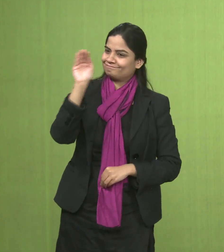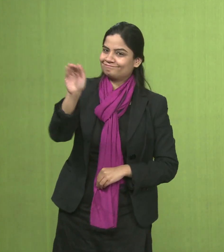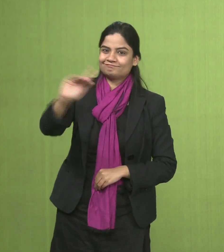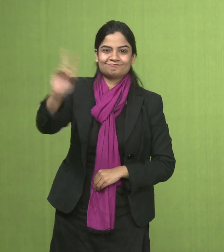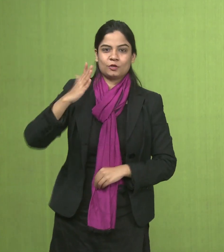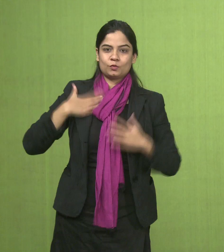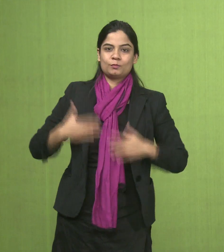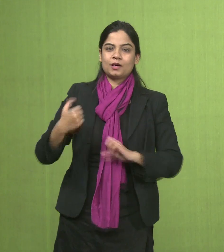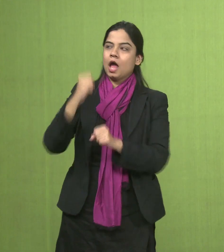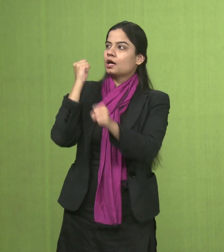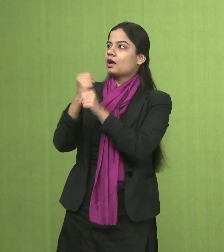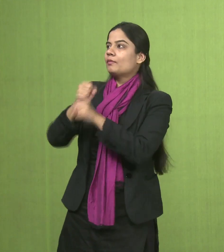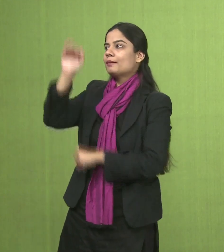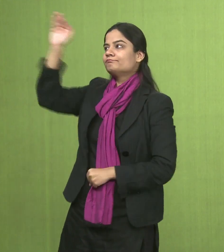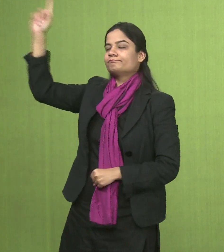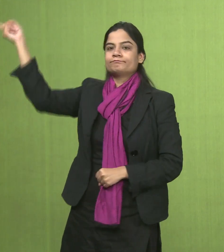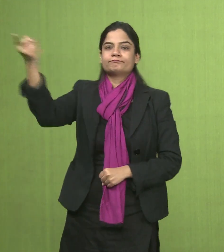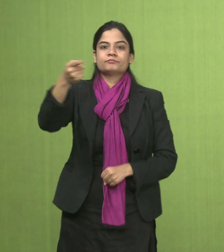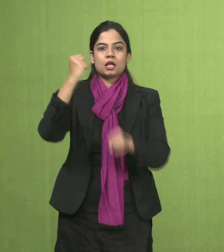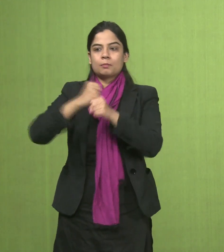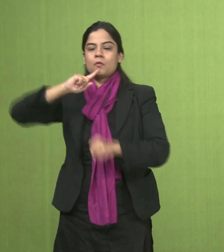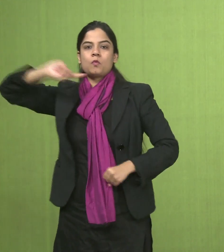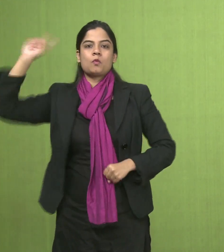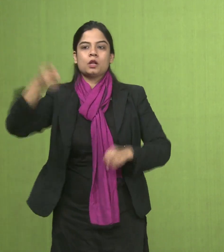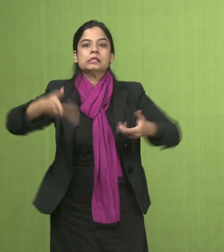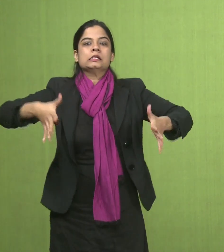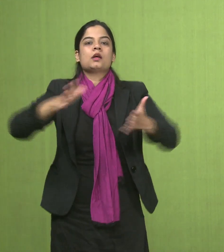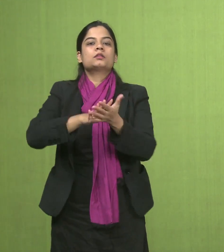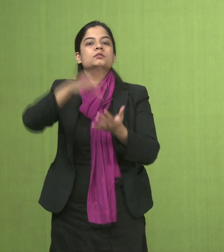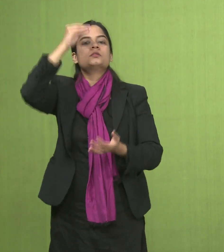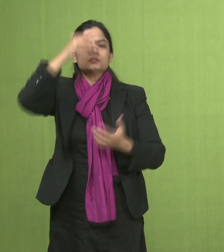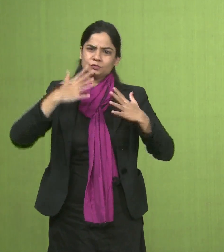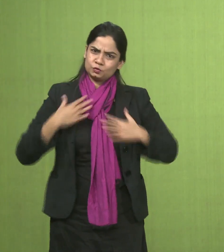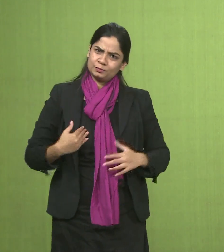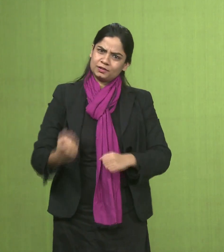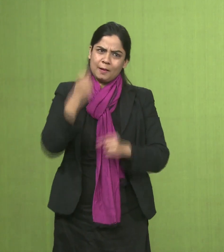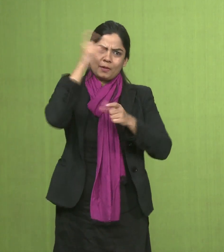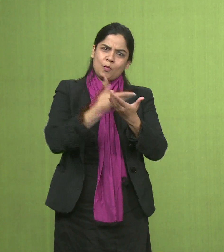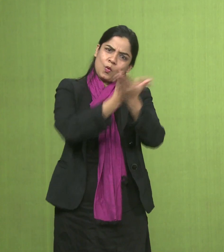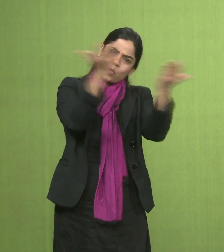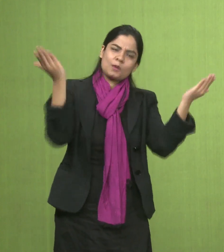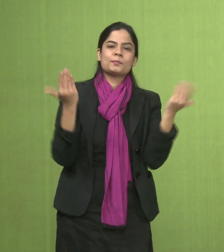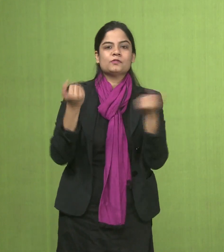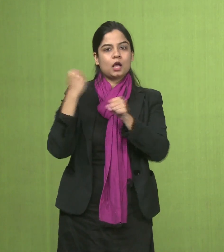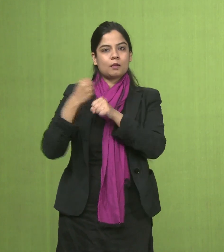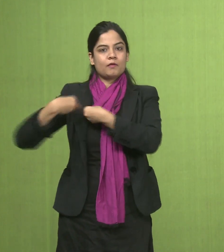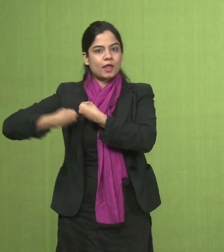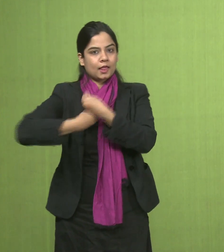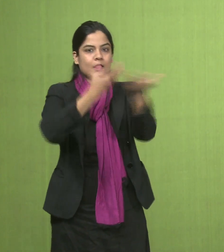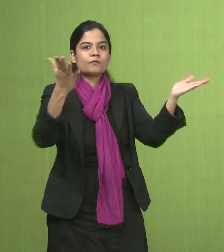happening, take a case. Take up a stand and inform the authorities. You all have the right. You all have the